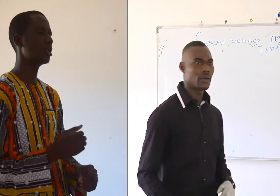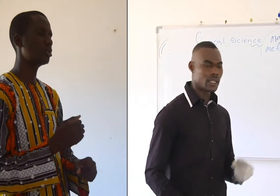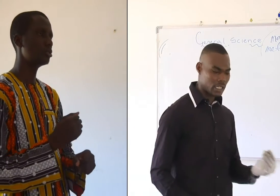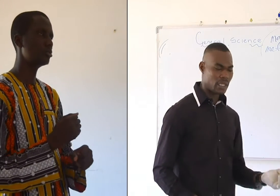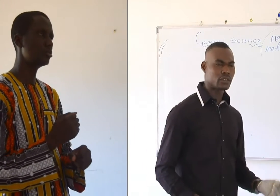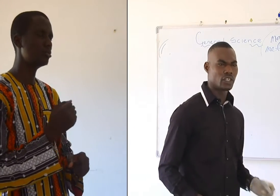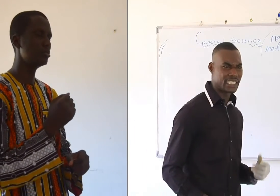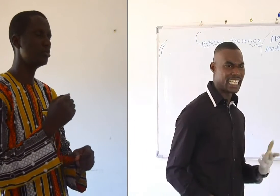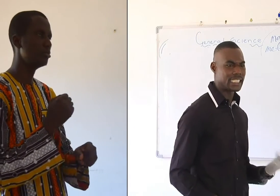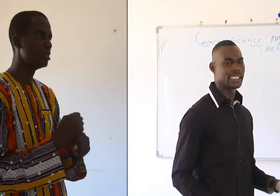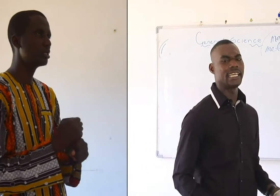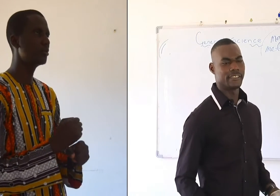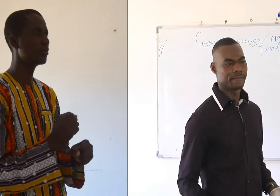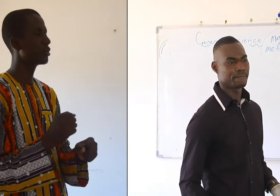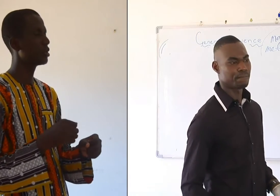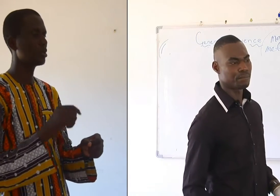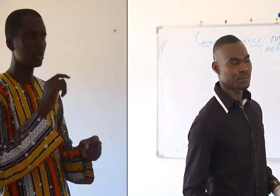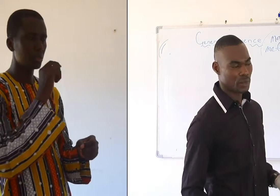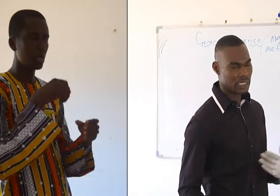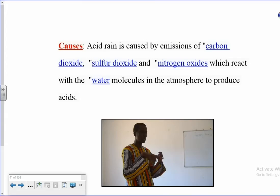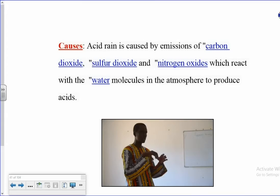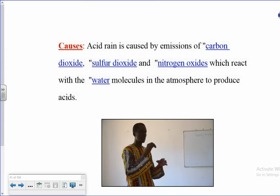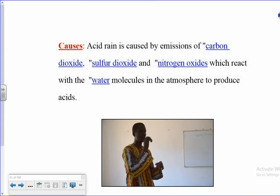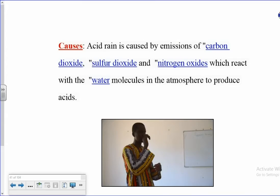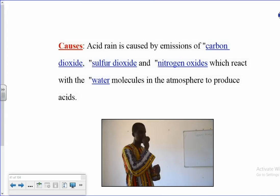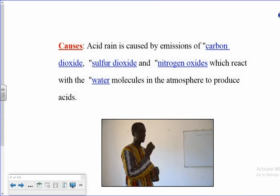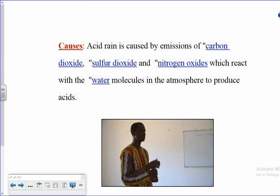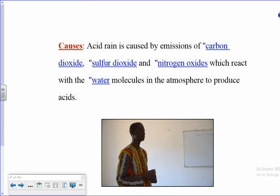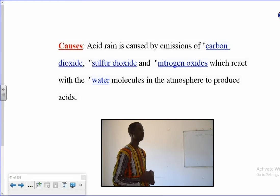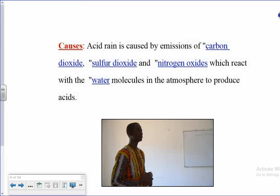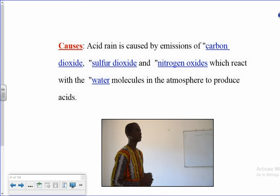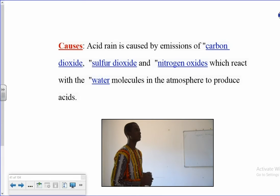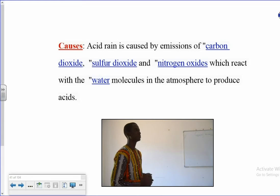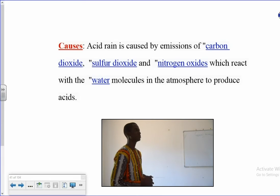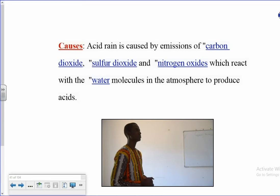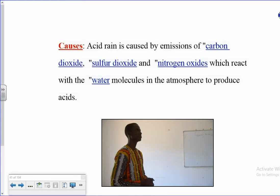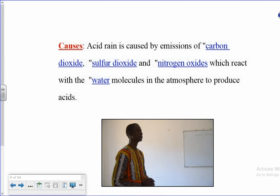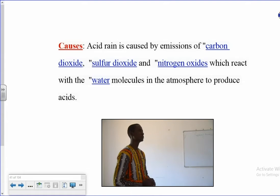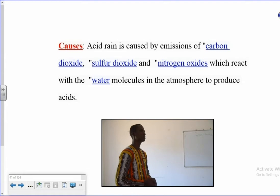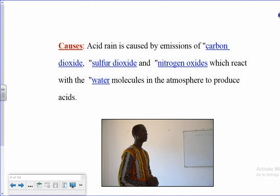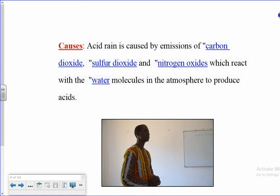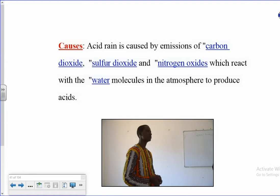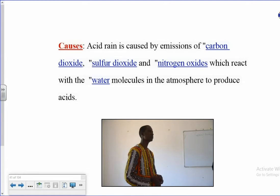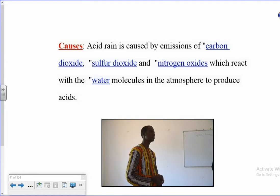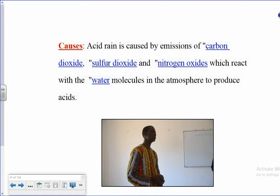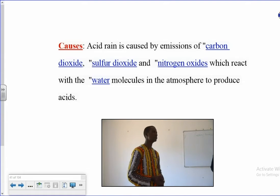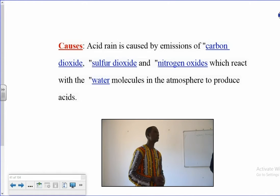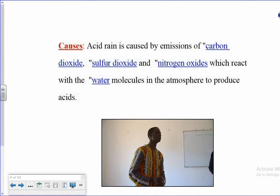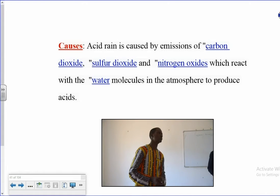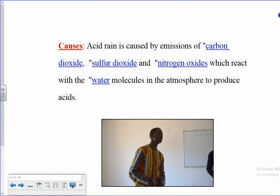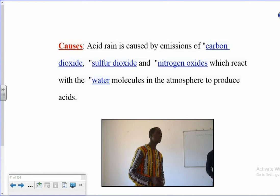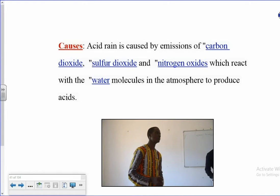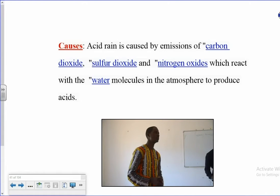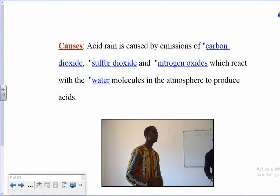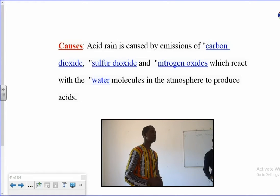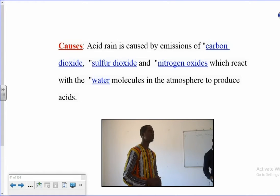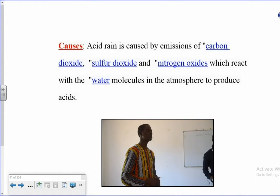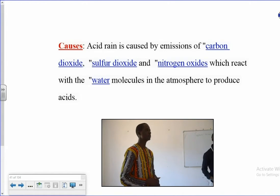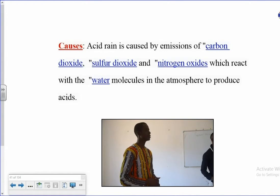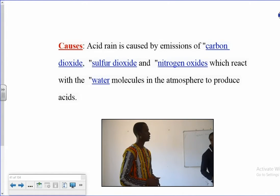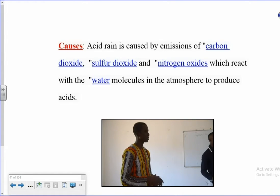acid rain. What actually causes acid rain? We said acid rain is caused by emissions of carbon